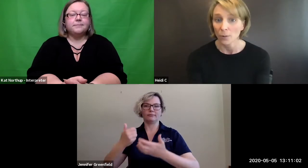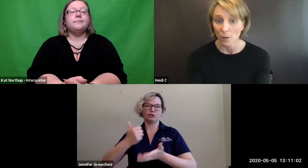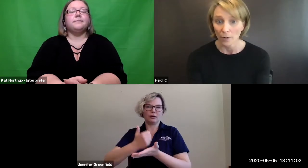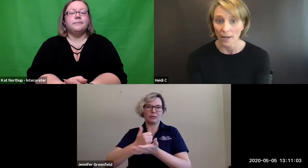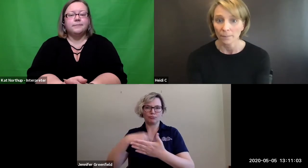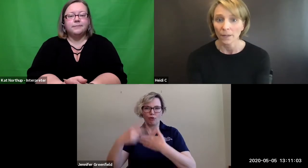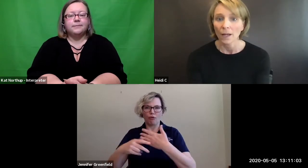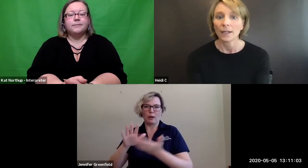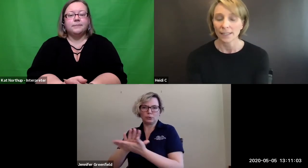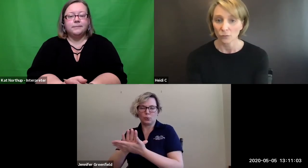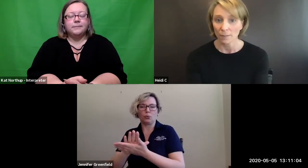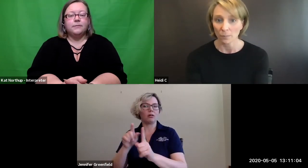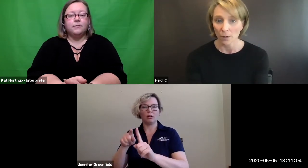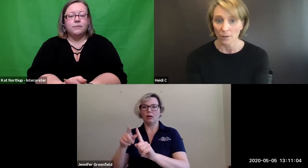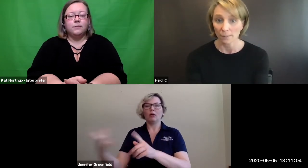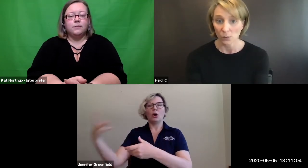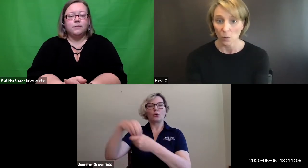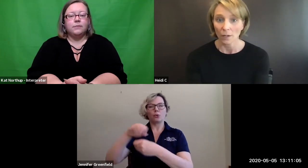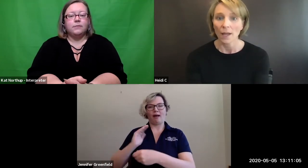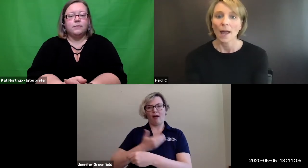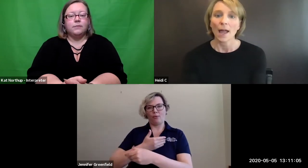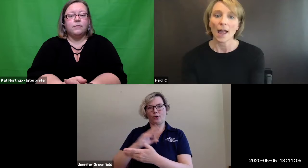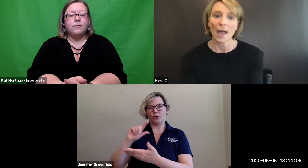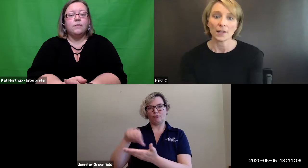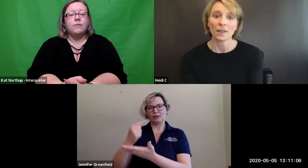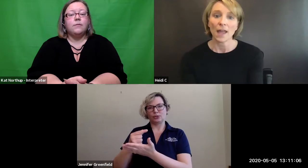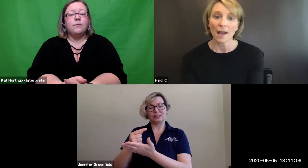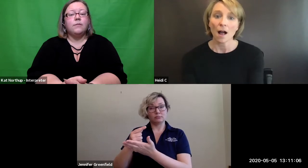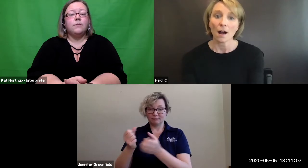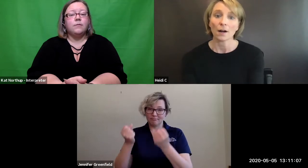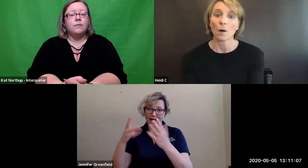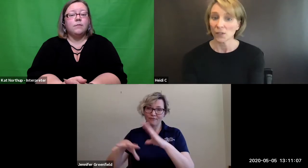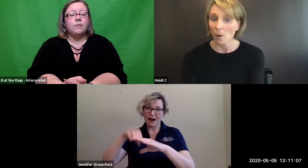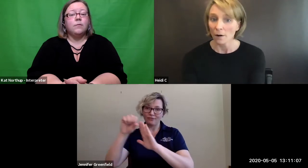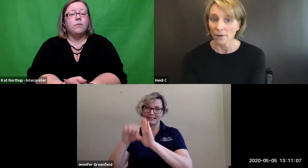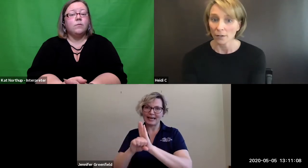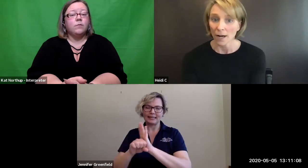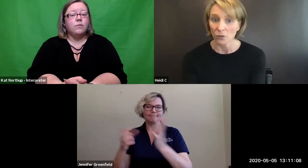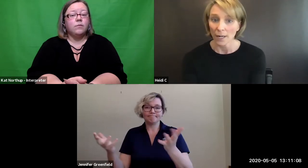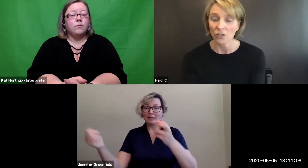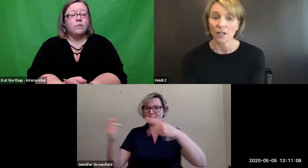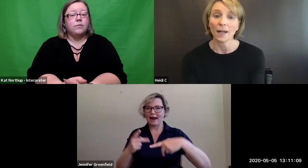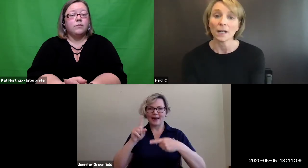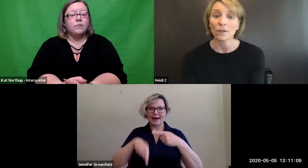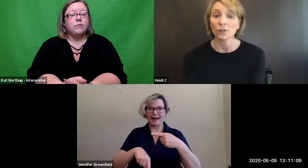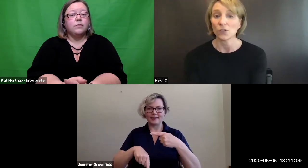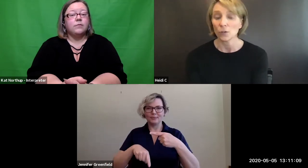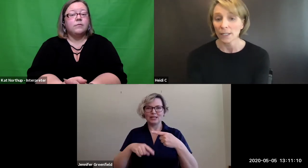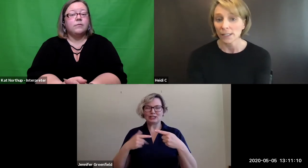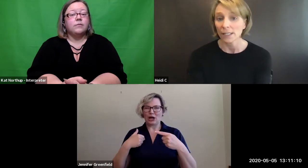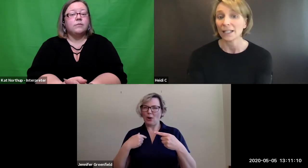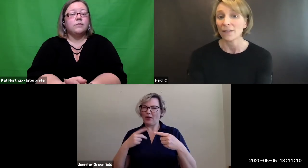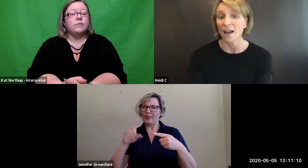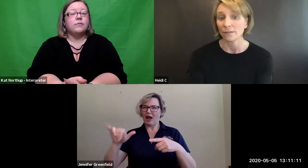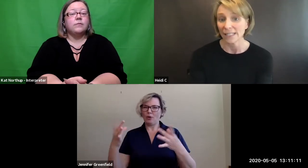365-day-a-year program. It's a treatment program school, and they are always a part of our graduation. And many of those